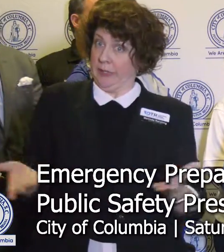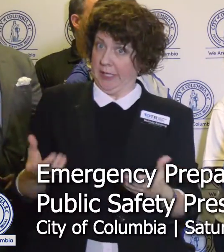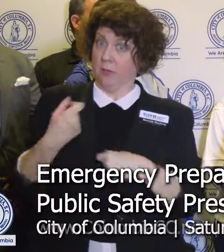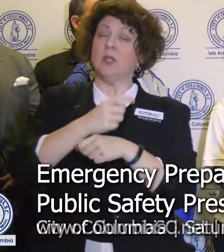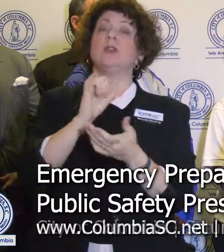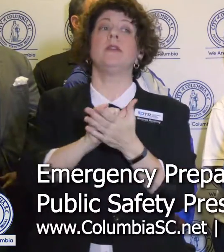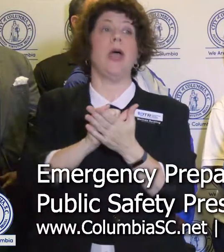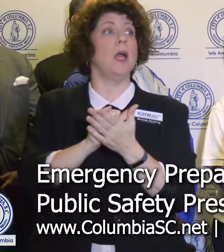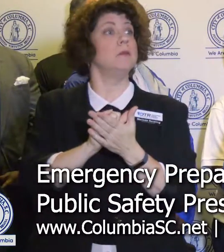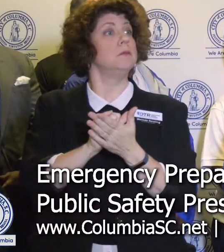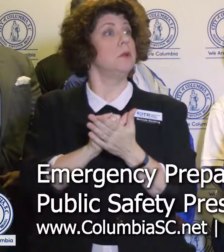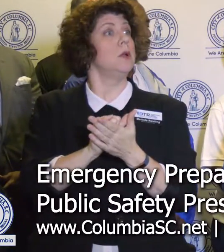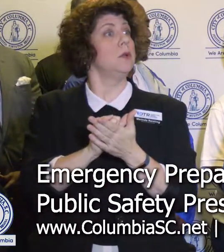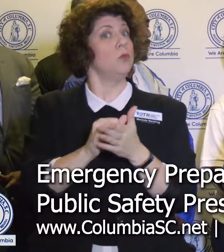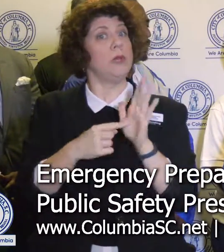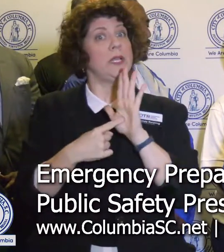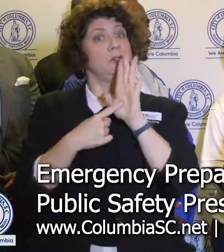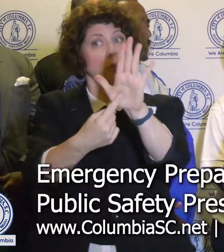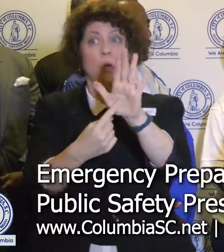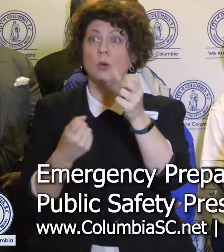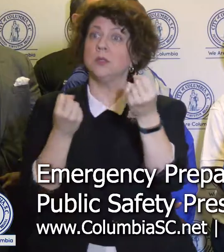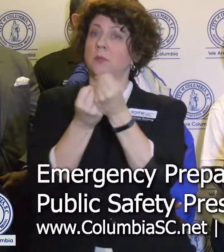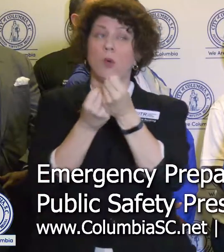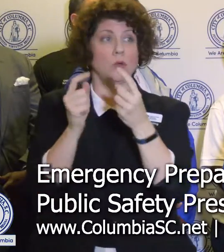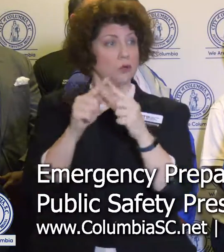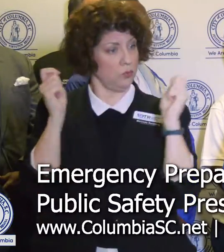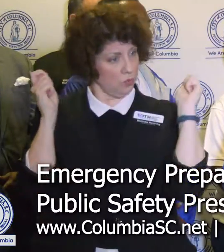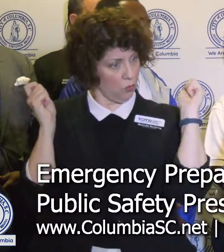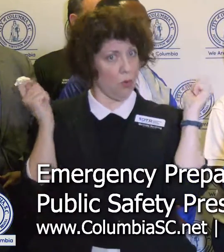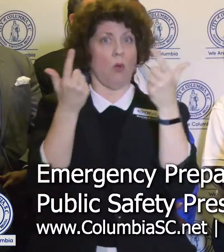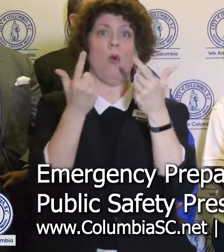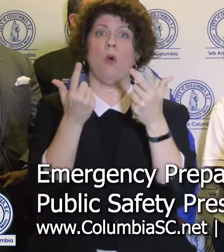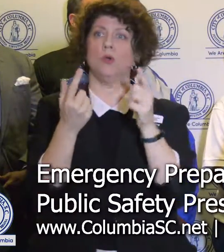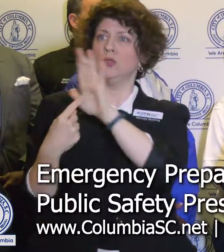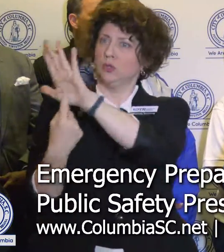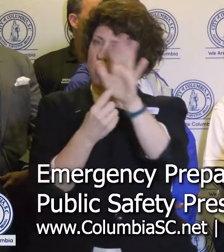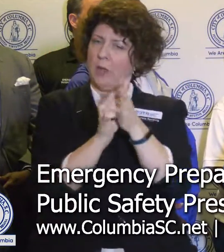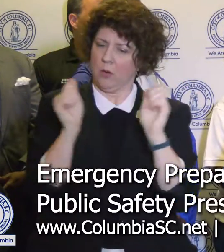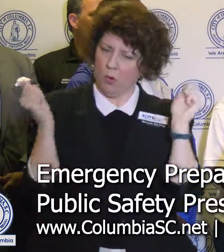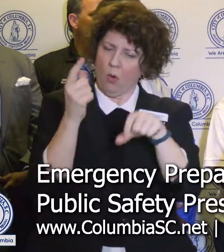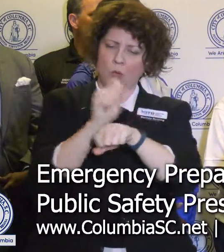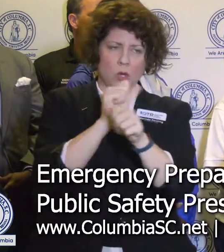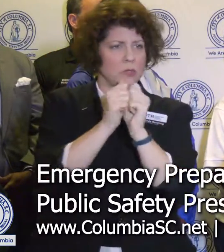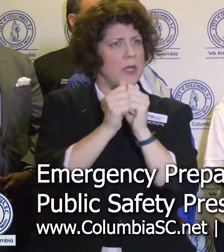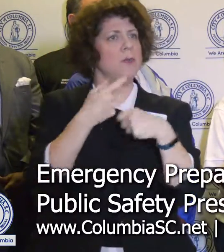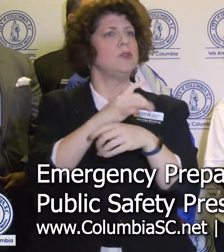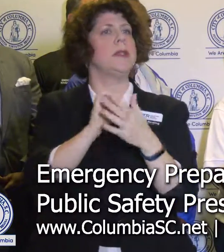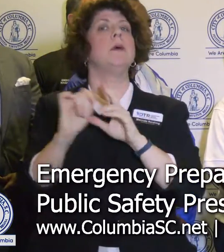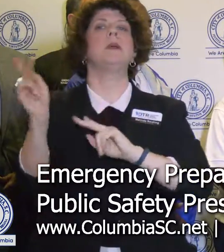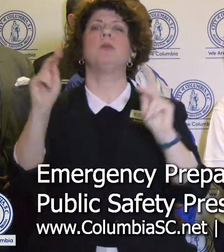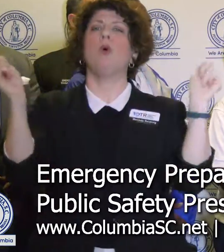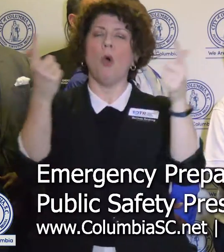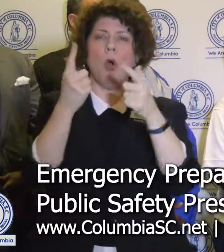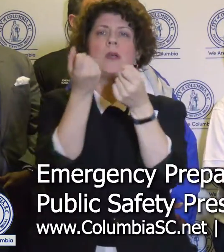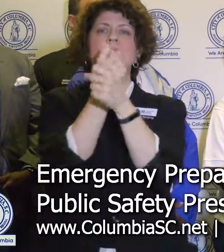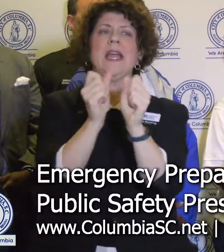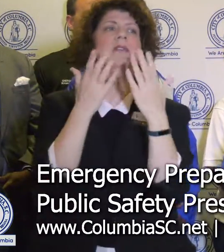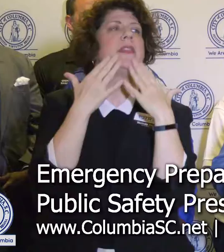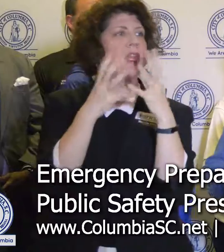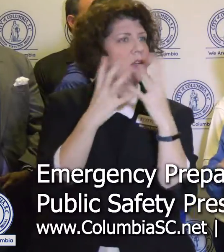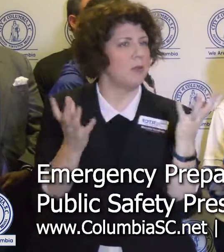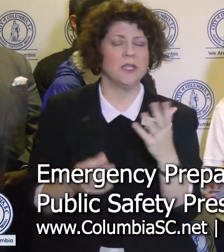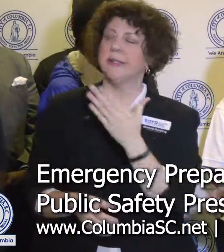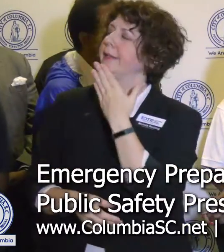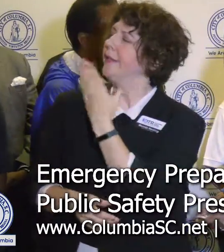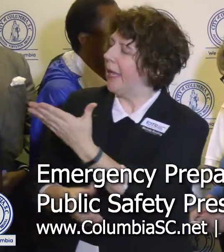sure to show our support to all of us, showing that we're all working together to make sure that our citizens are safe. Thank you very much. Thank you